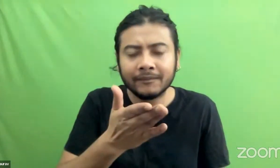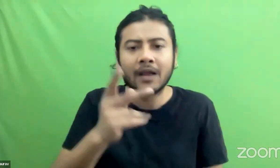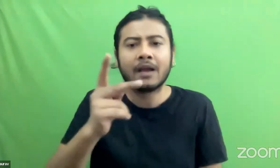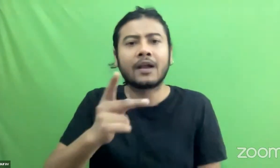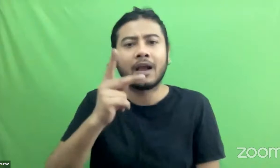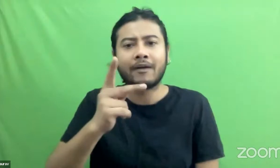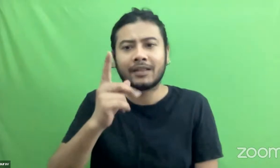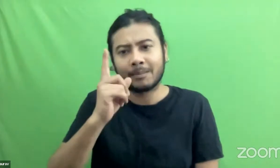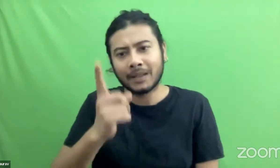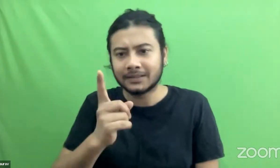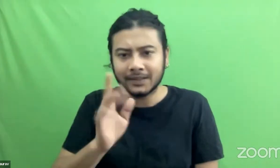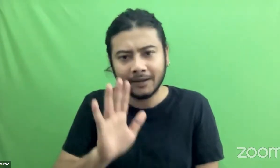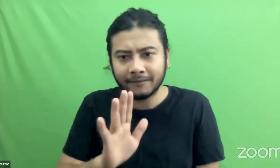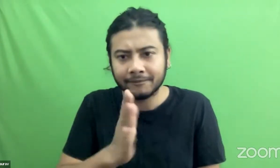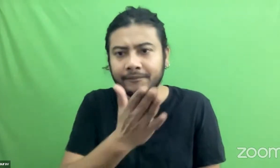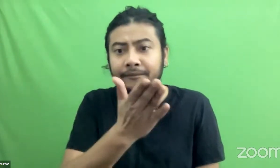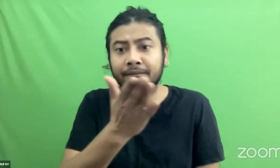You know, they are helping me in